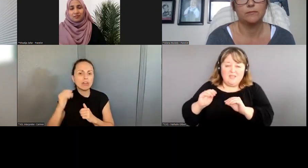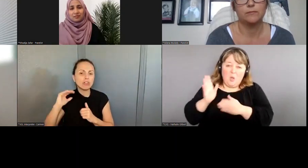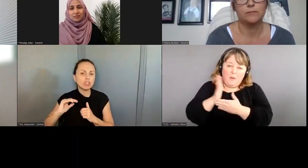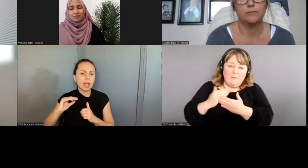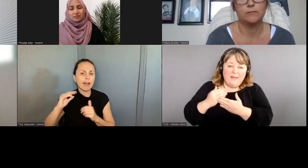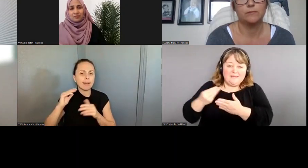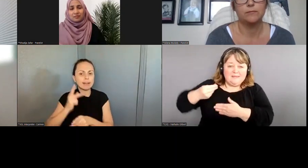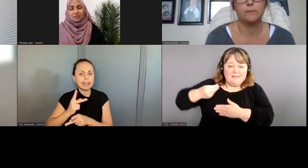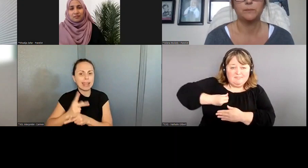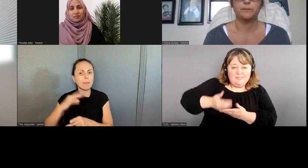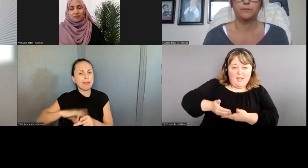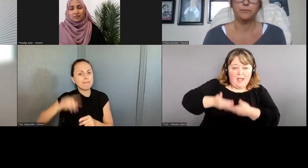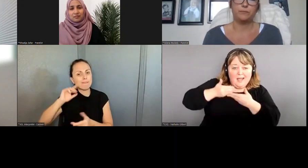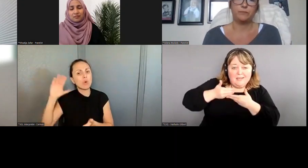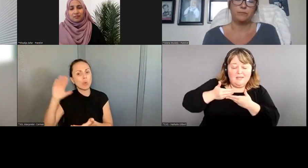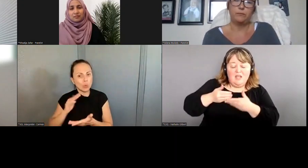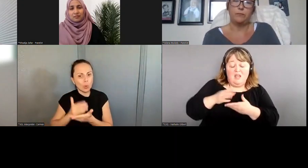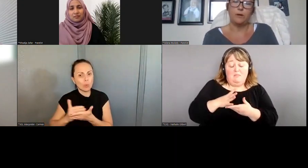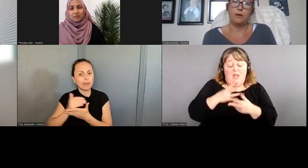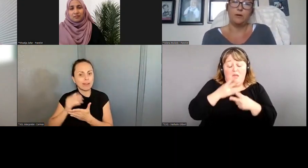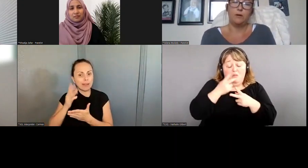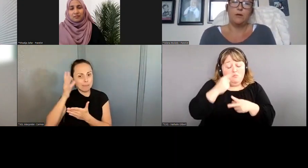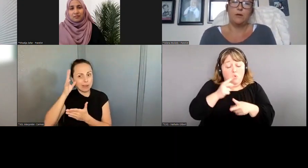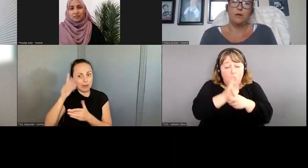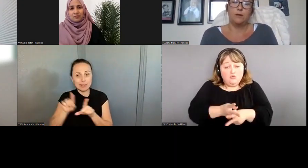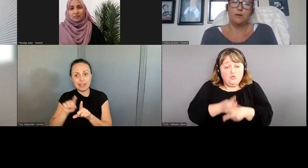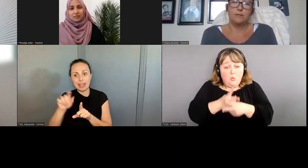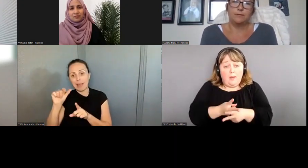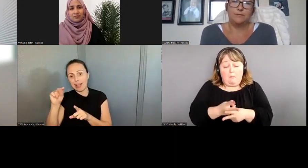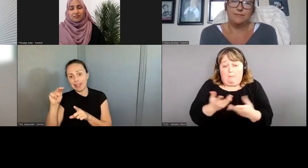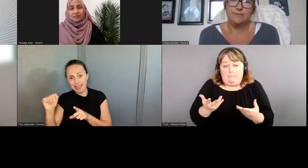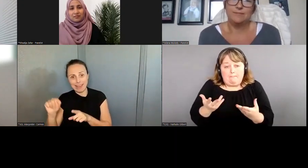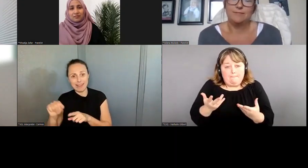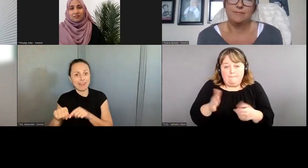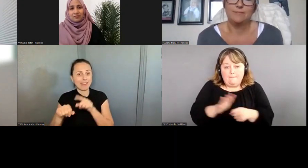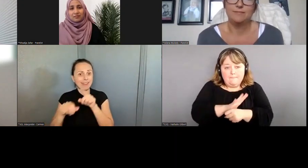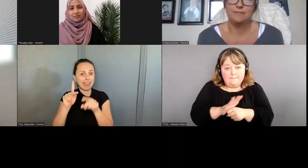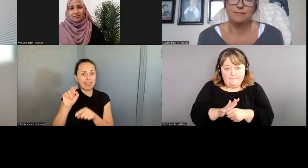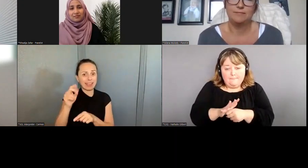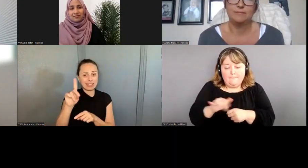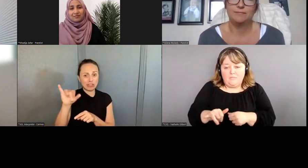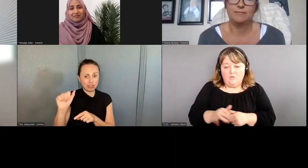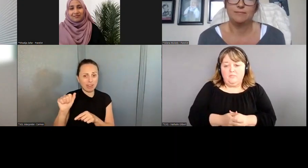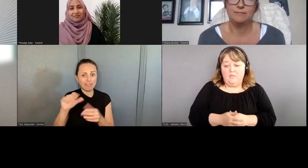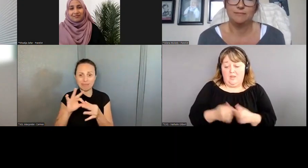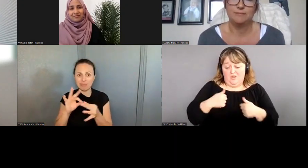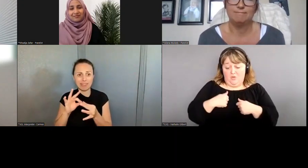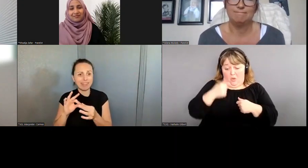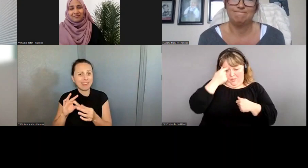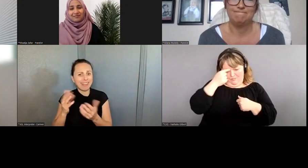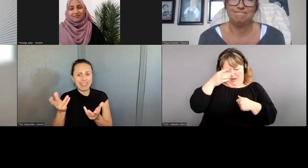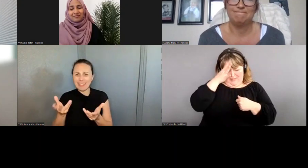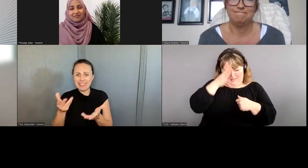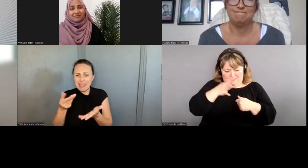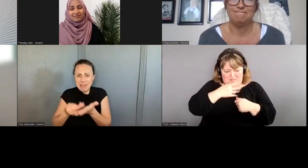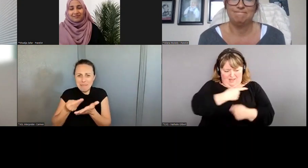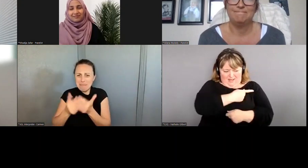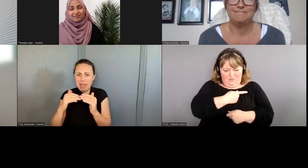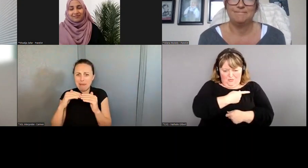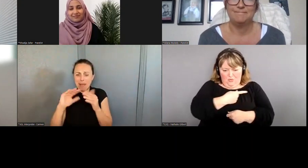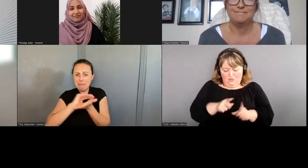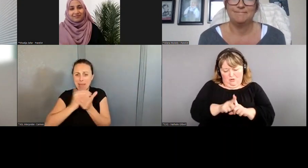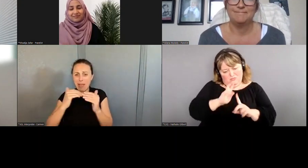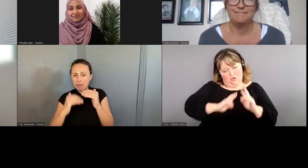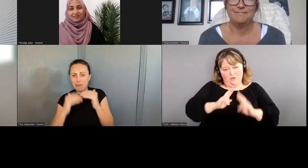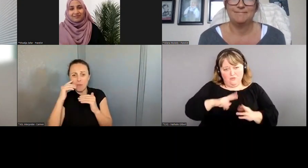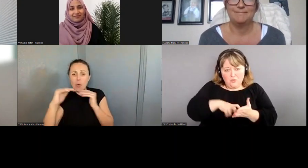universal for low-income parents. And like Elena and Khadija have said, what the gap for low income is just